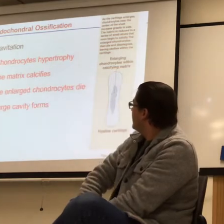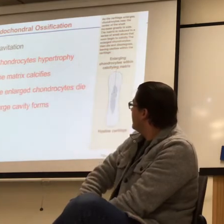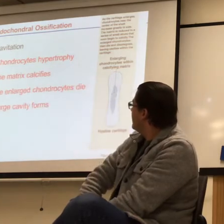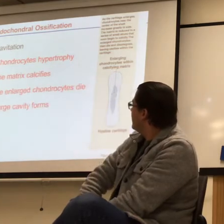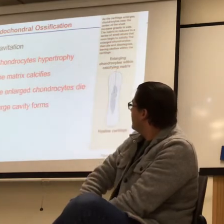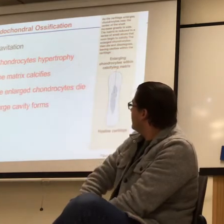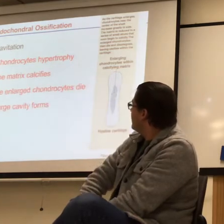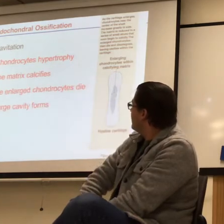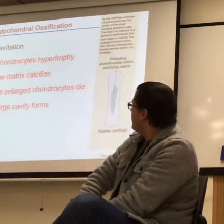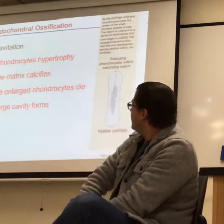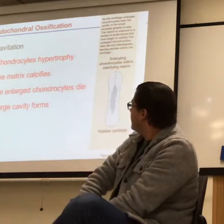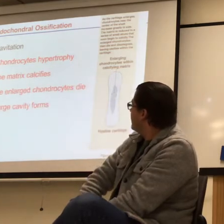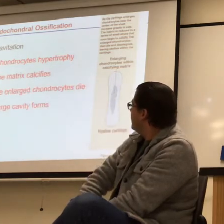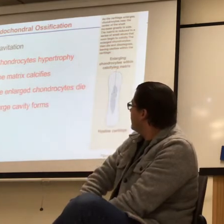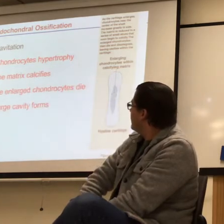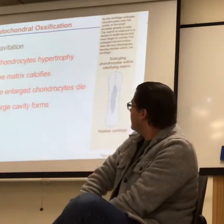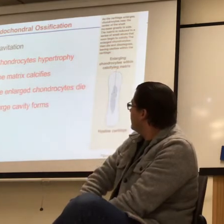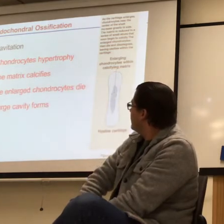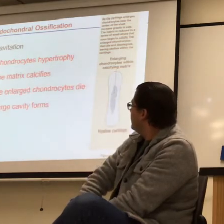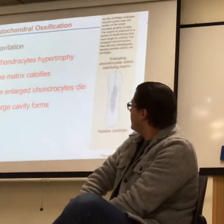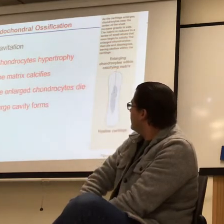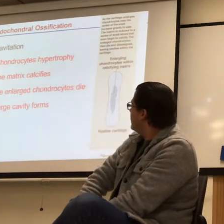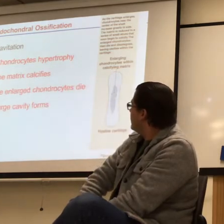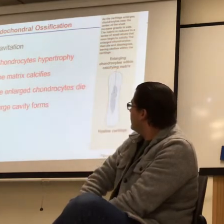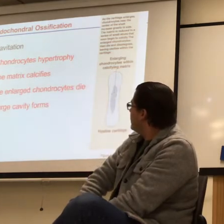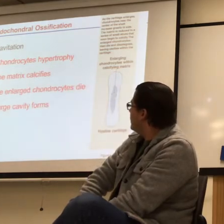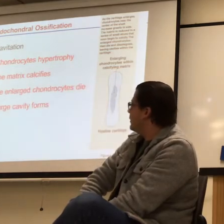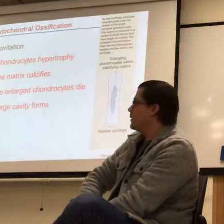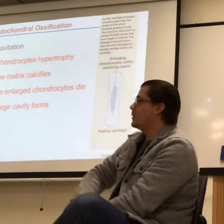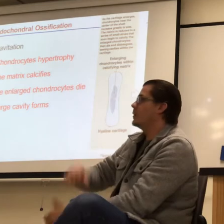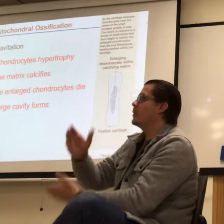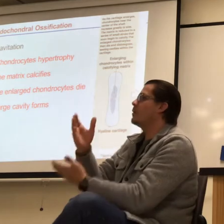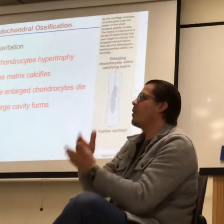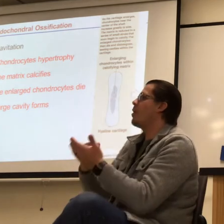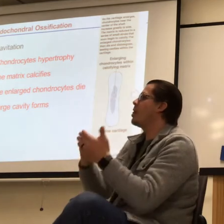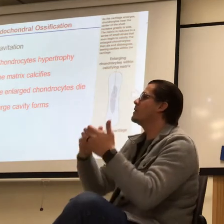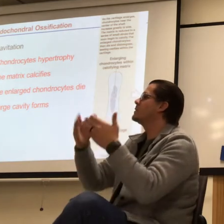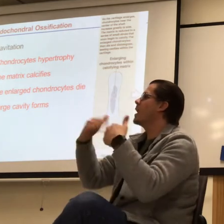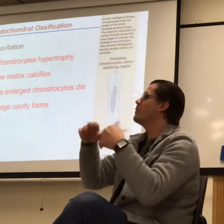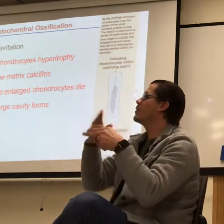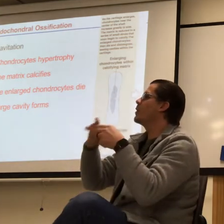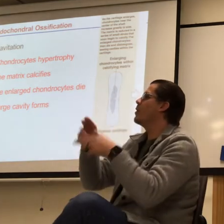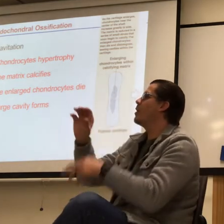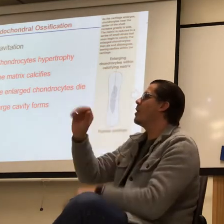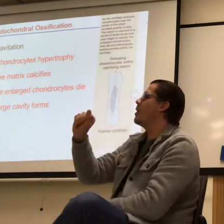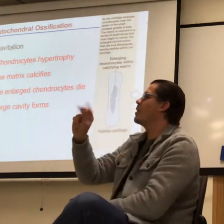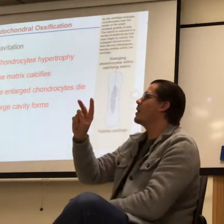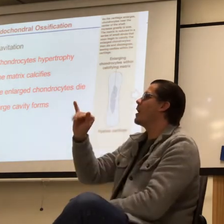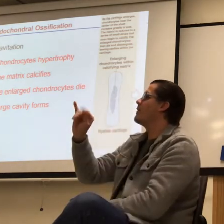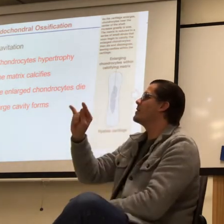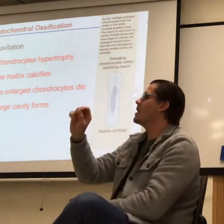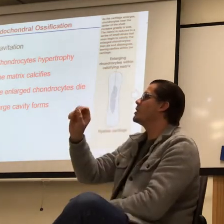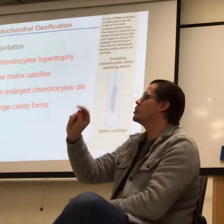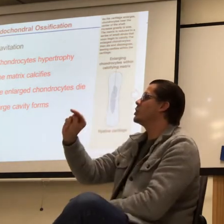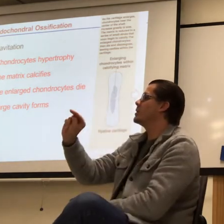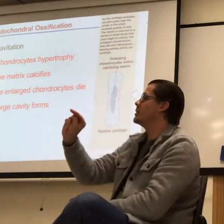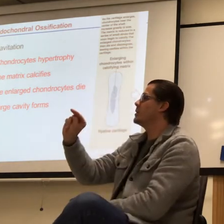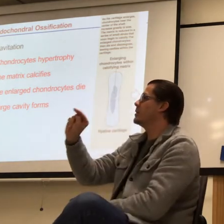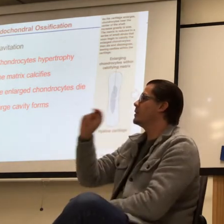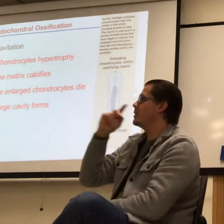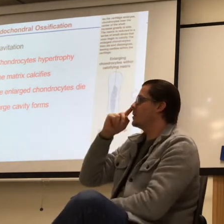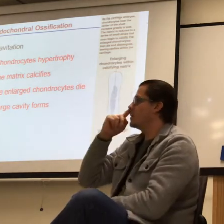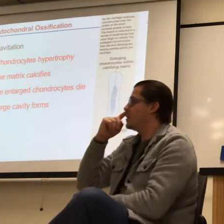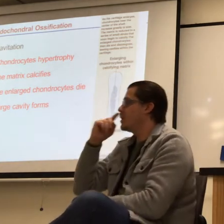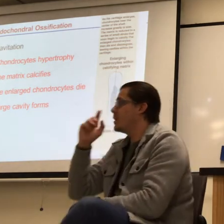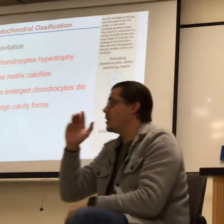So as a part of this step, you're going to have what's called cavitation. What I didn't mention to you earlier is that